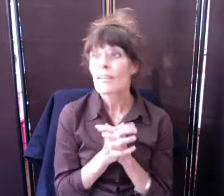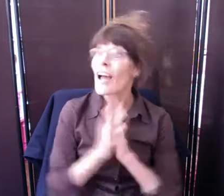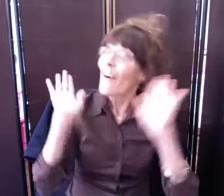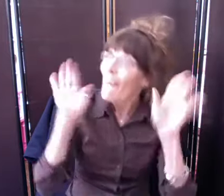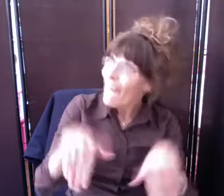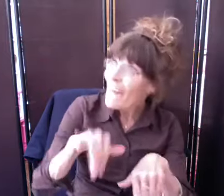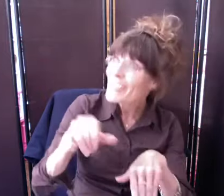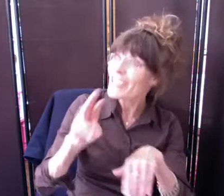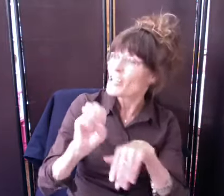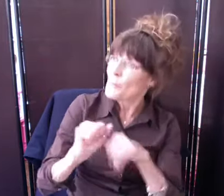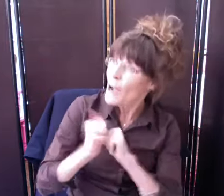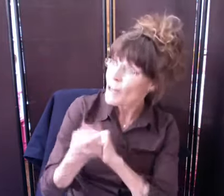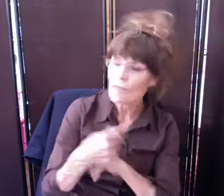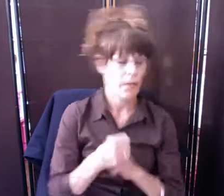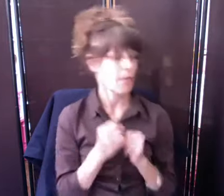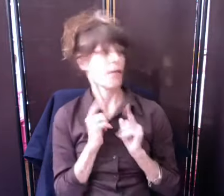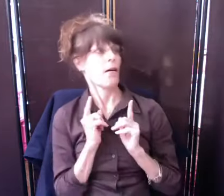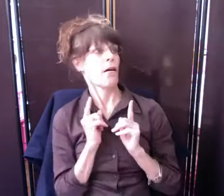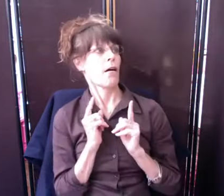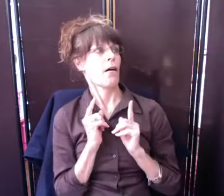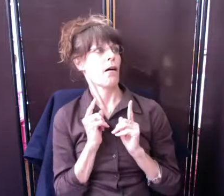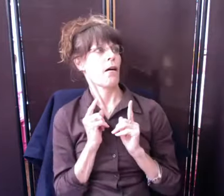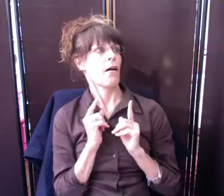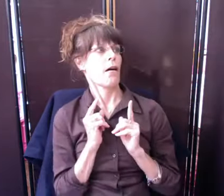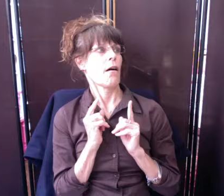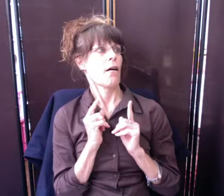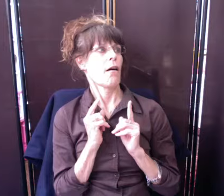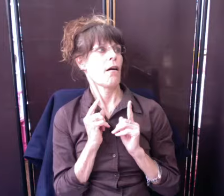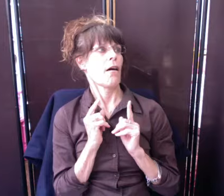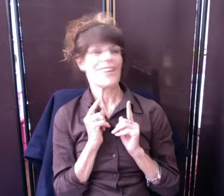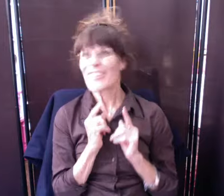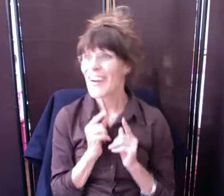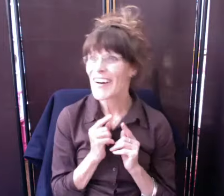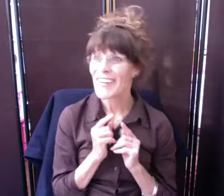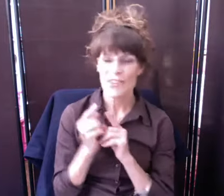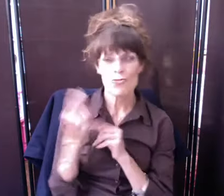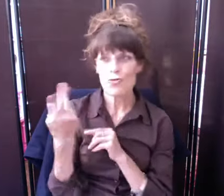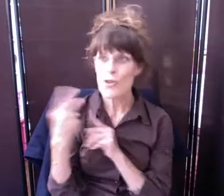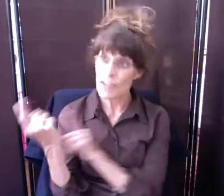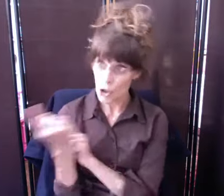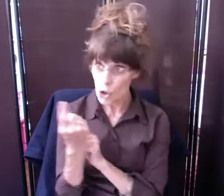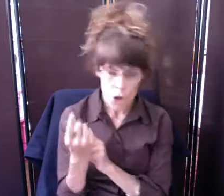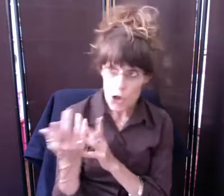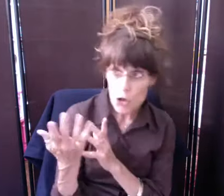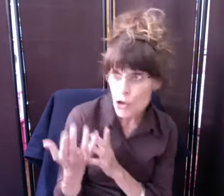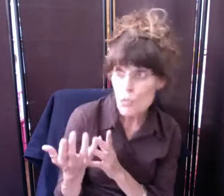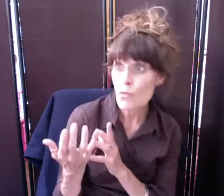he seemed surprised that someone remembered him. And so I walked in with him. I'm like, Jim, do you need a water? Do you need a coffee? Do you need this? Do you need that?